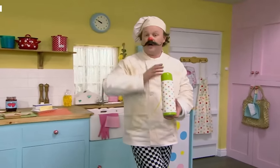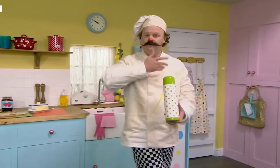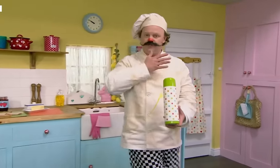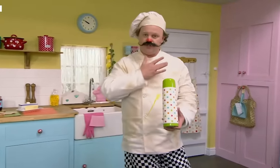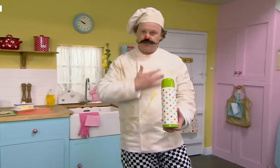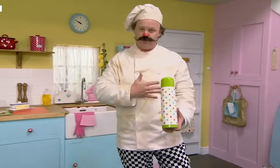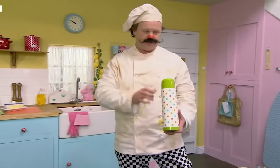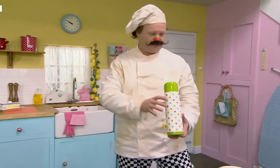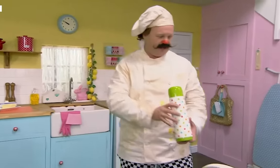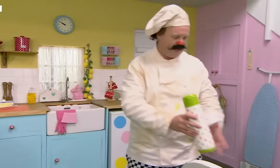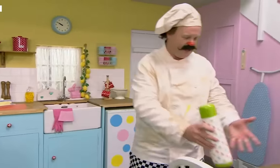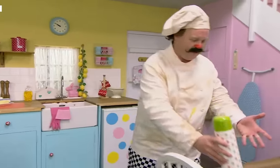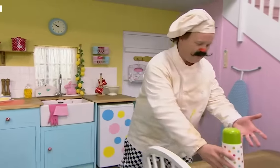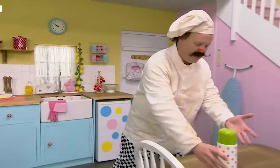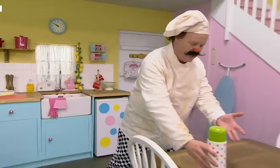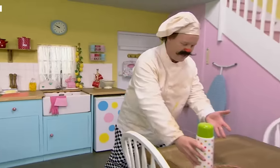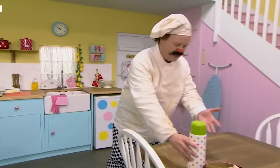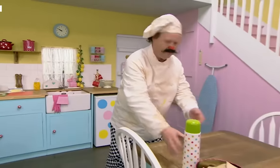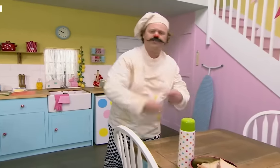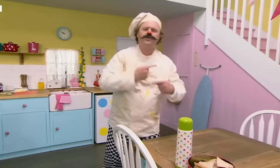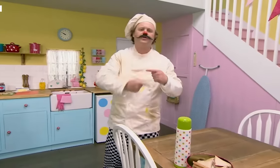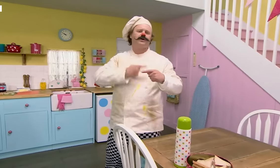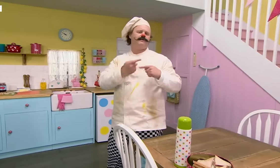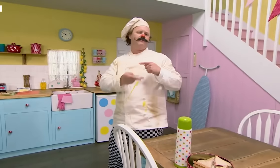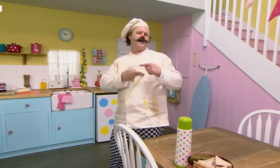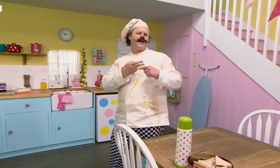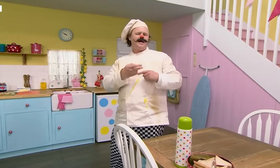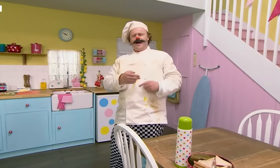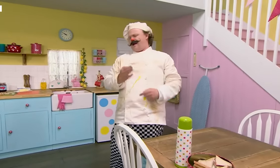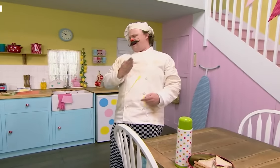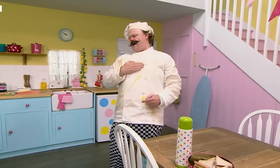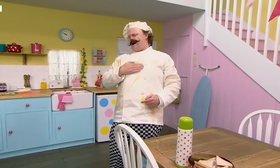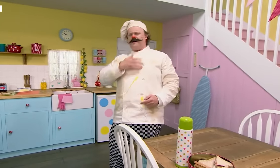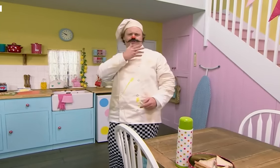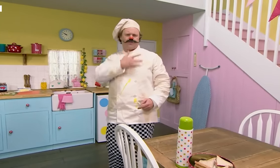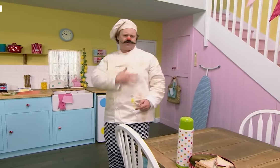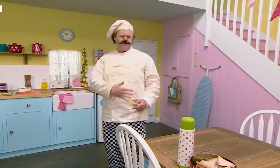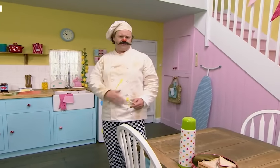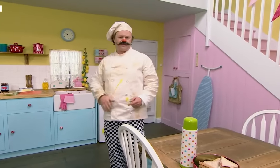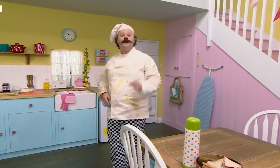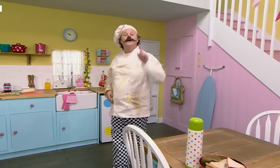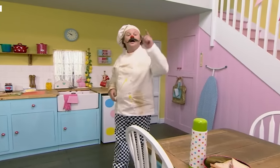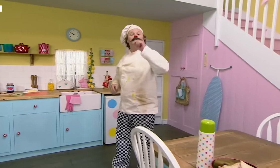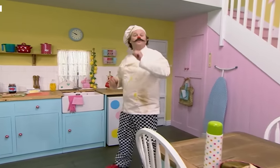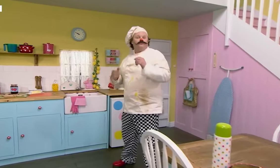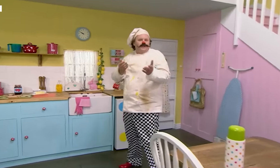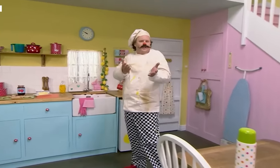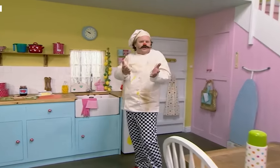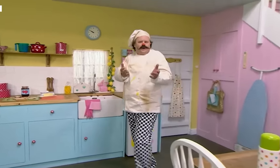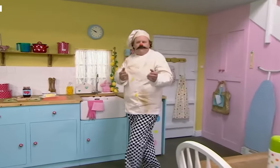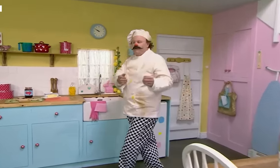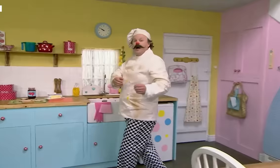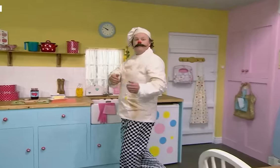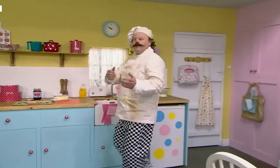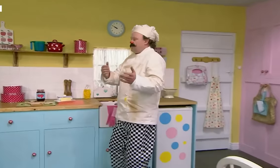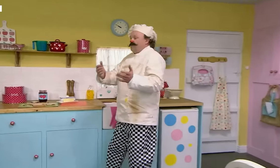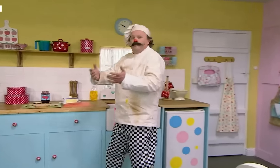of juice. Ha-ha, voila, Monsieur Tumble, he loves juice. And then to finish it off, a beautiful